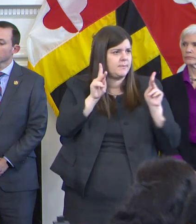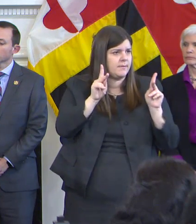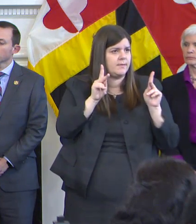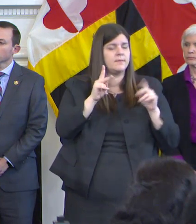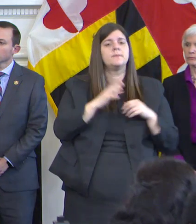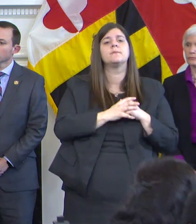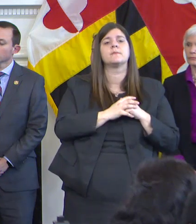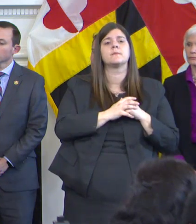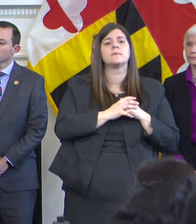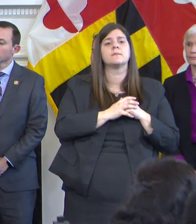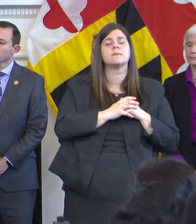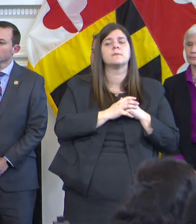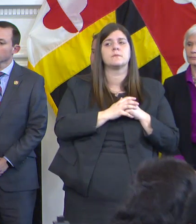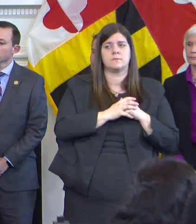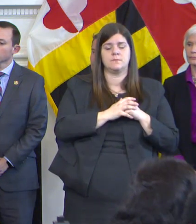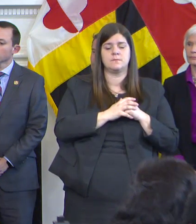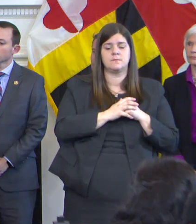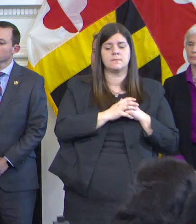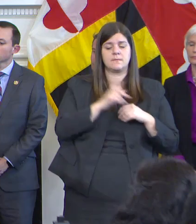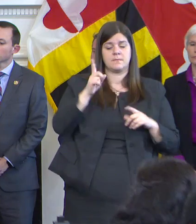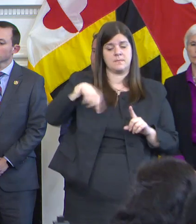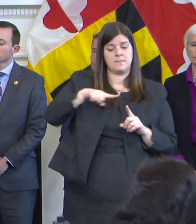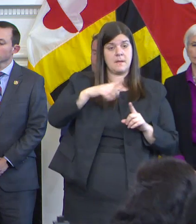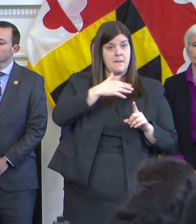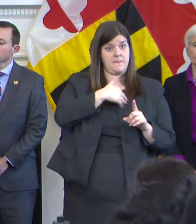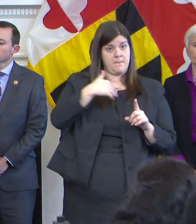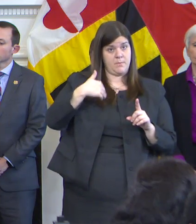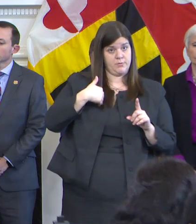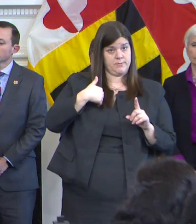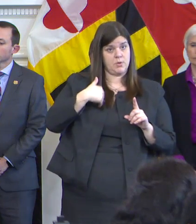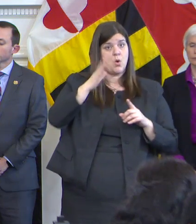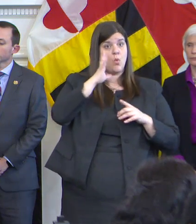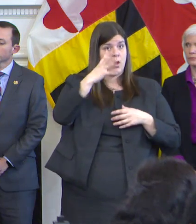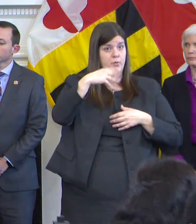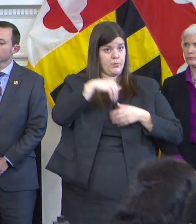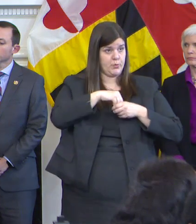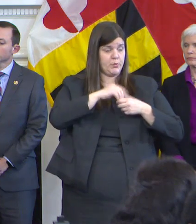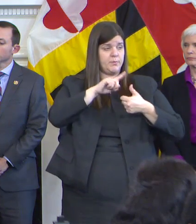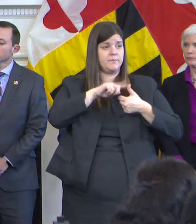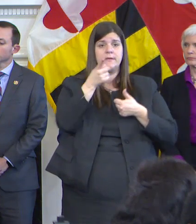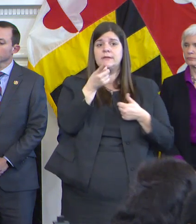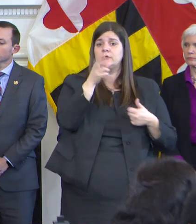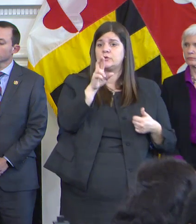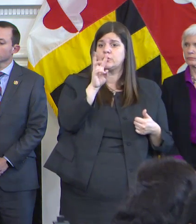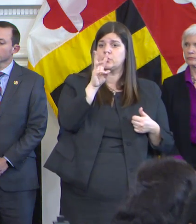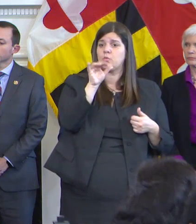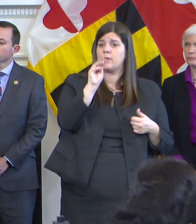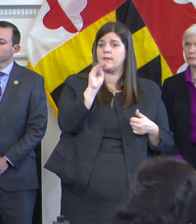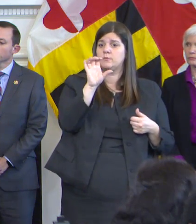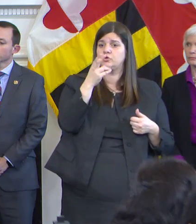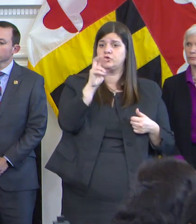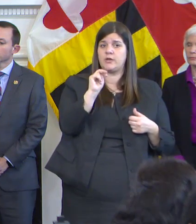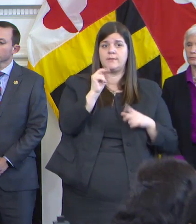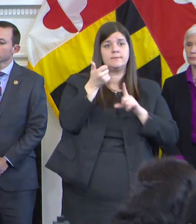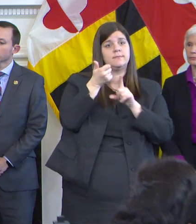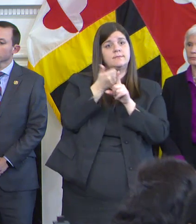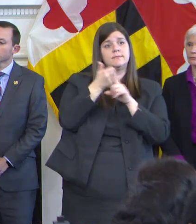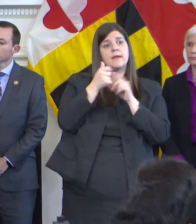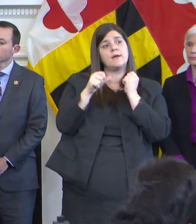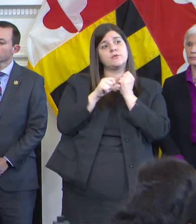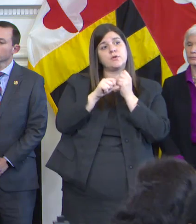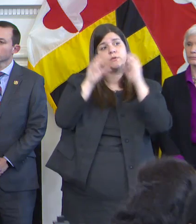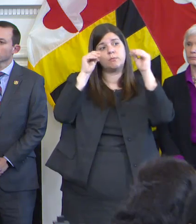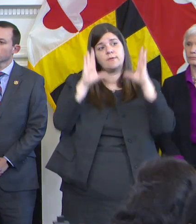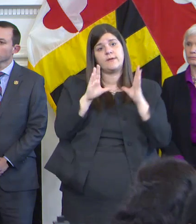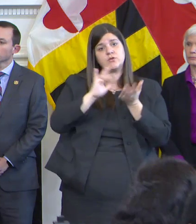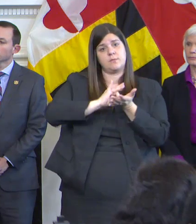Maryland's coronavirus response team will include Dr. William Chen, Associate Professor of Medicine at